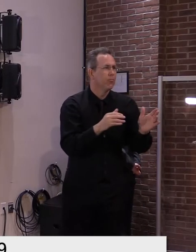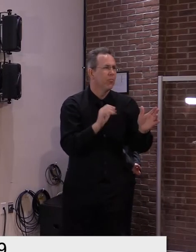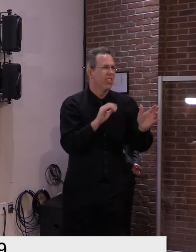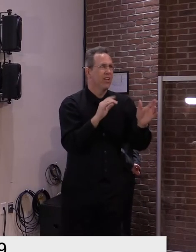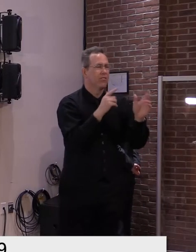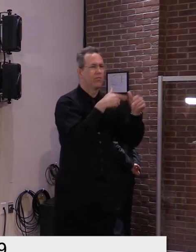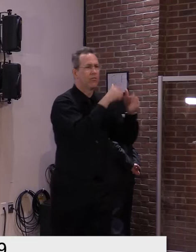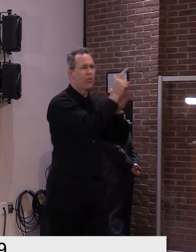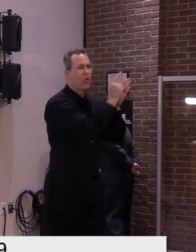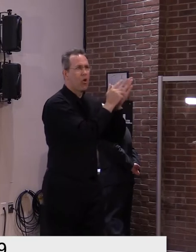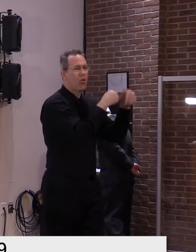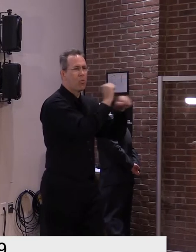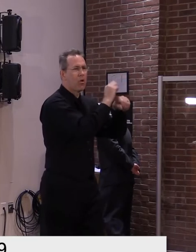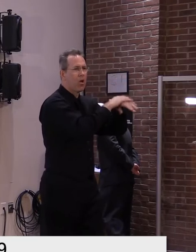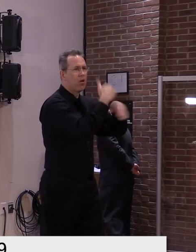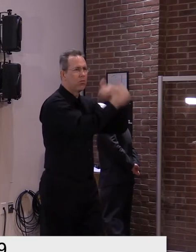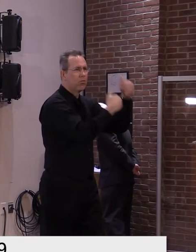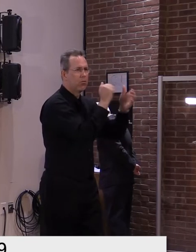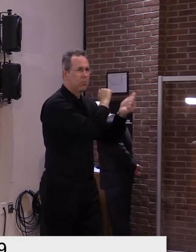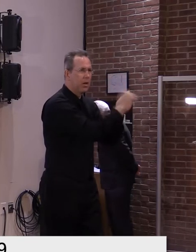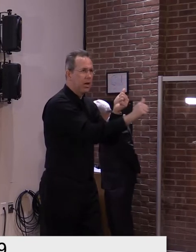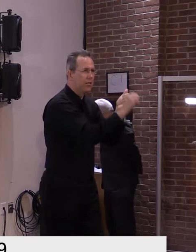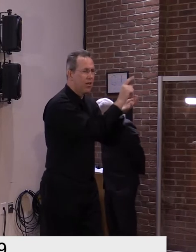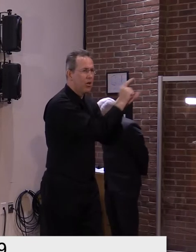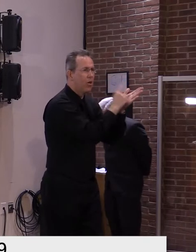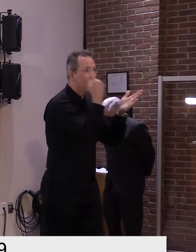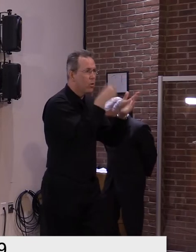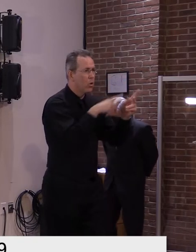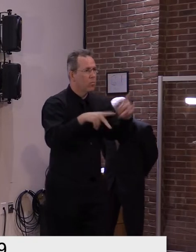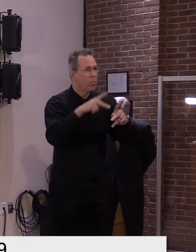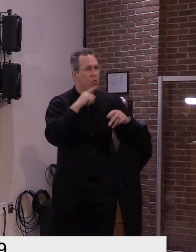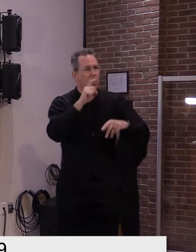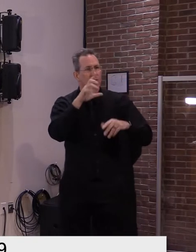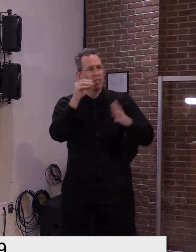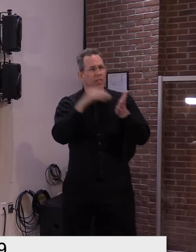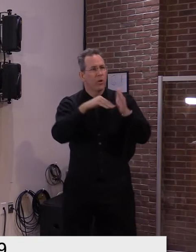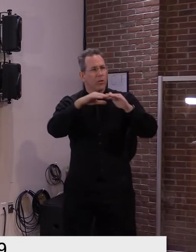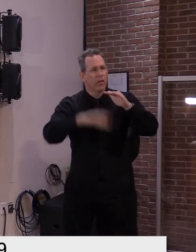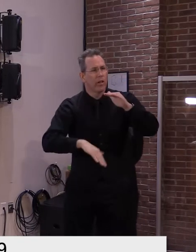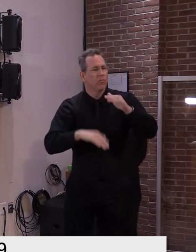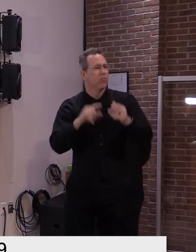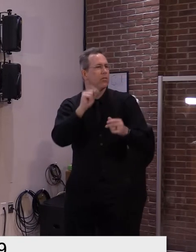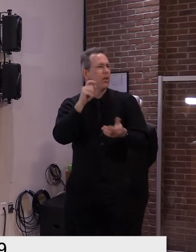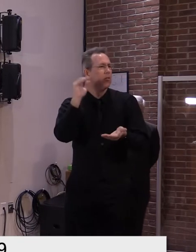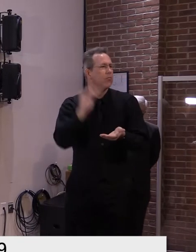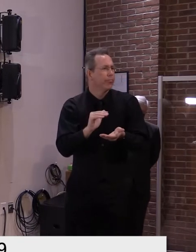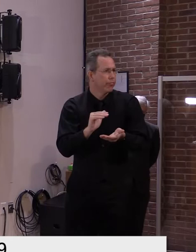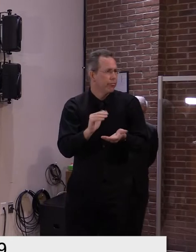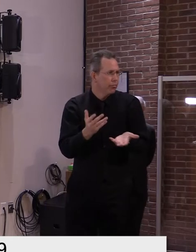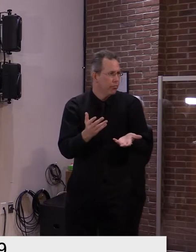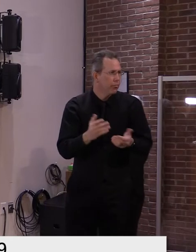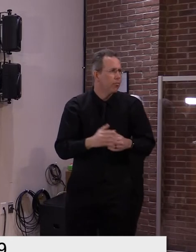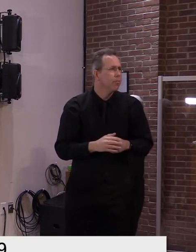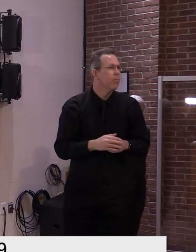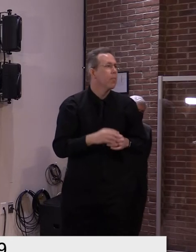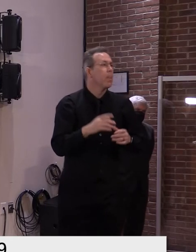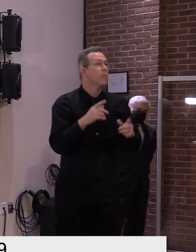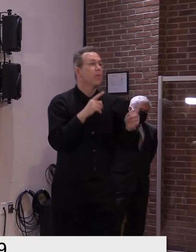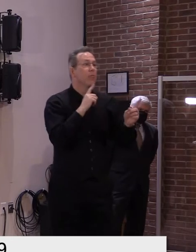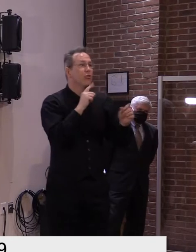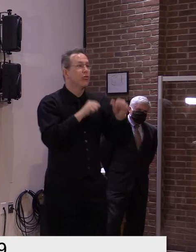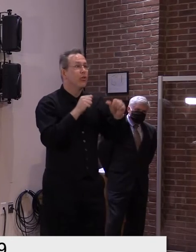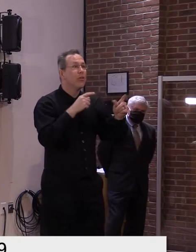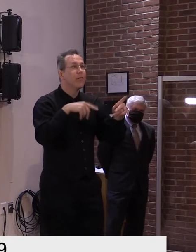to truly become effective in the state of Vermont. So there is some uncertainty for taxpayers right now, right? Because if they file today, their